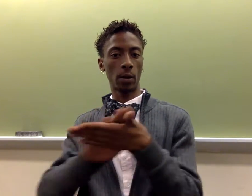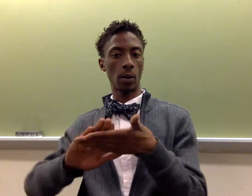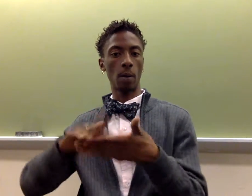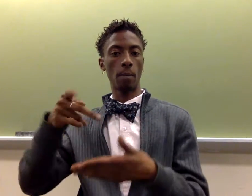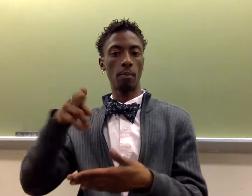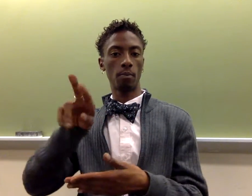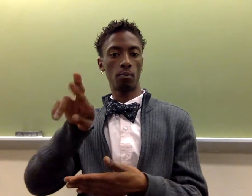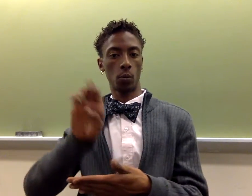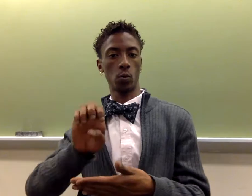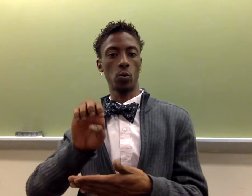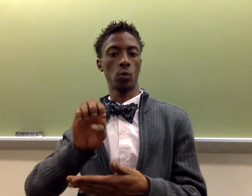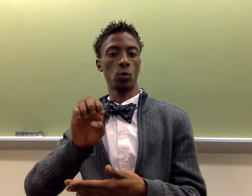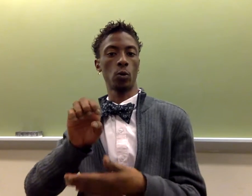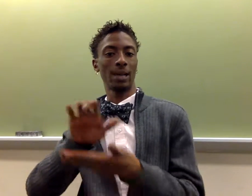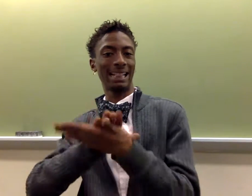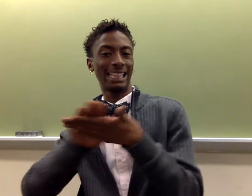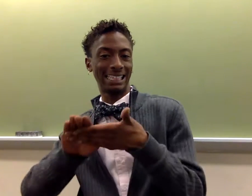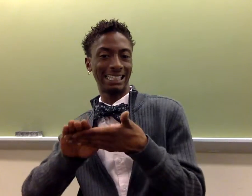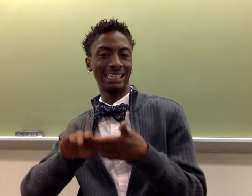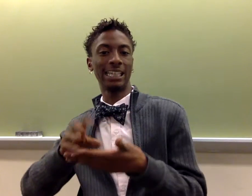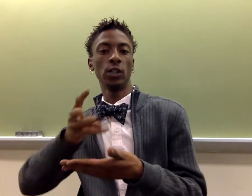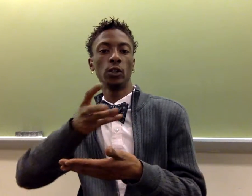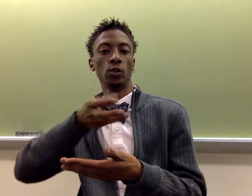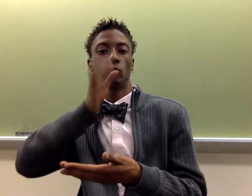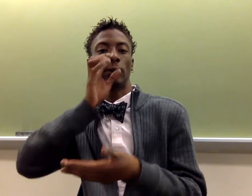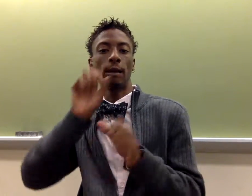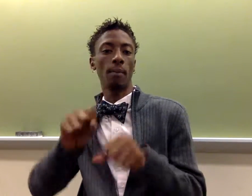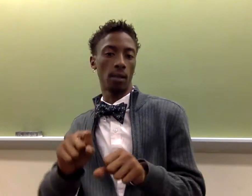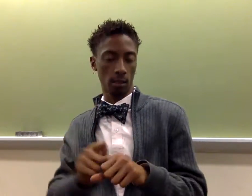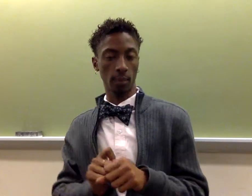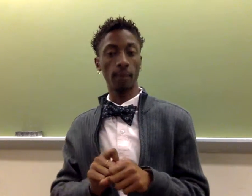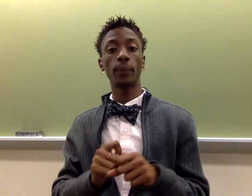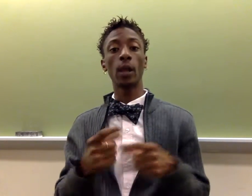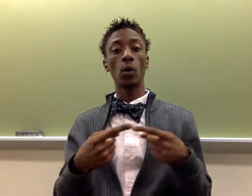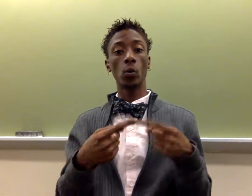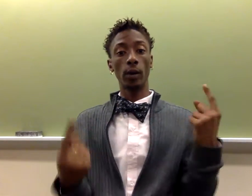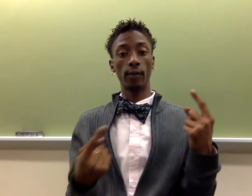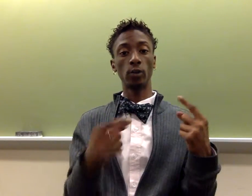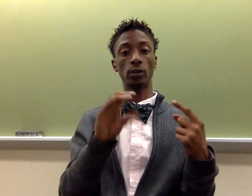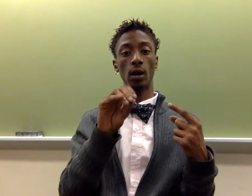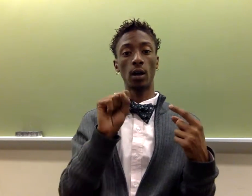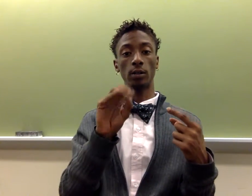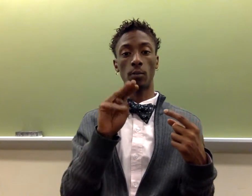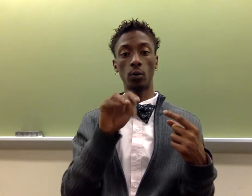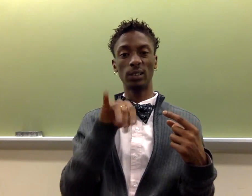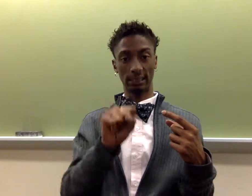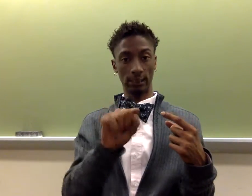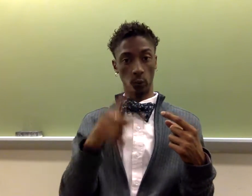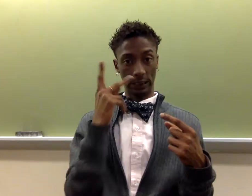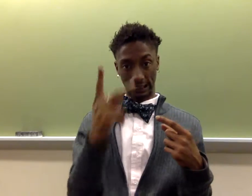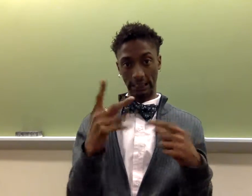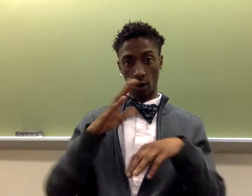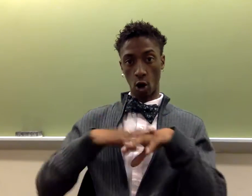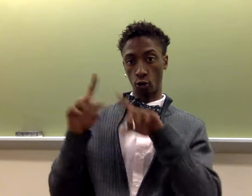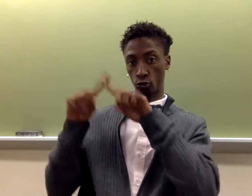drinkable. Reverse osmosis here, which we have on the screen, to give you an example of things that are looked